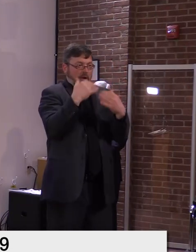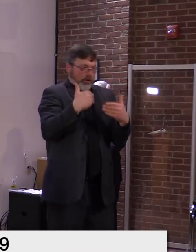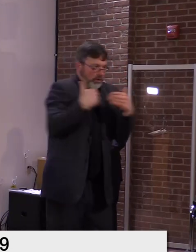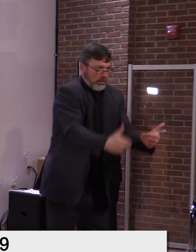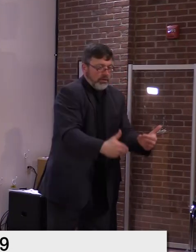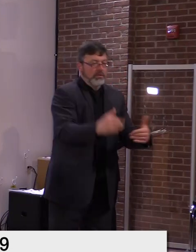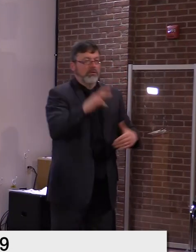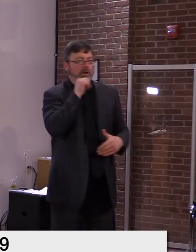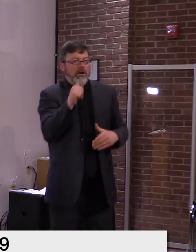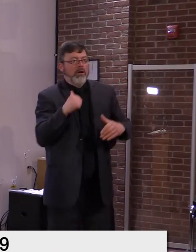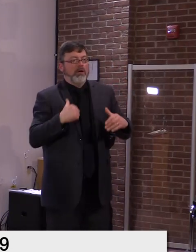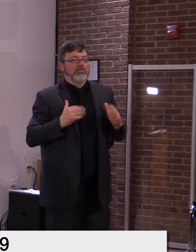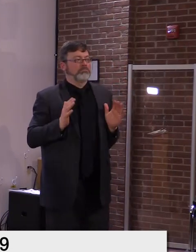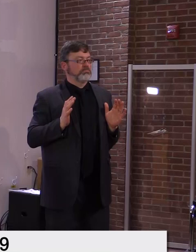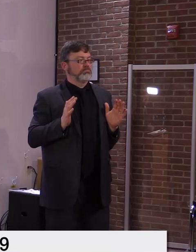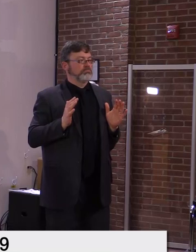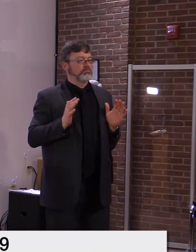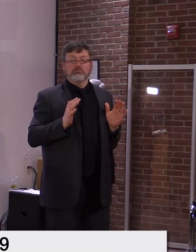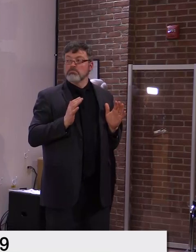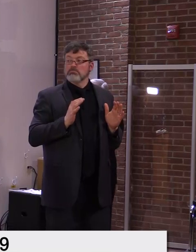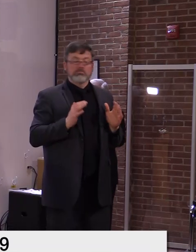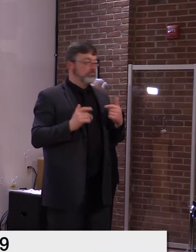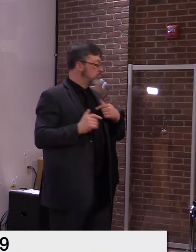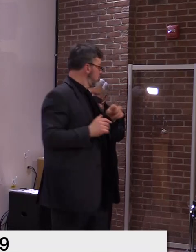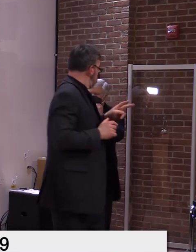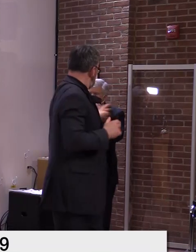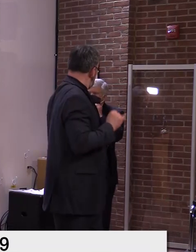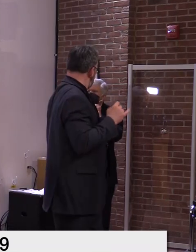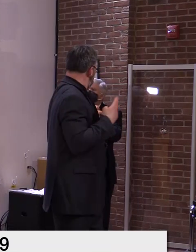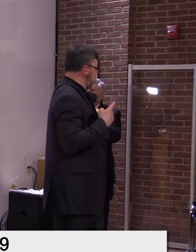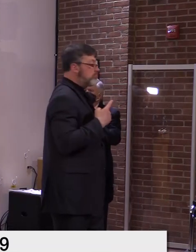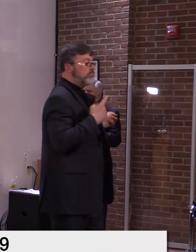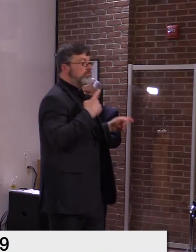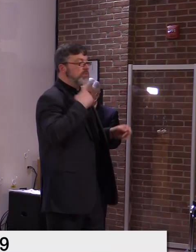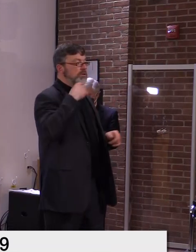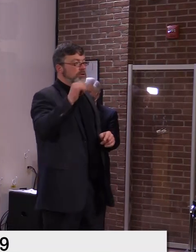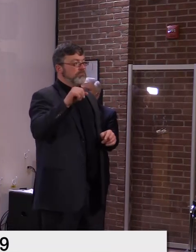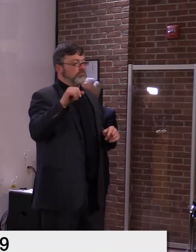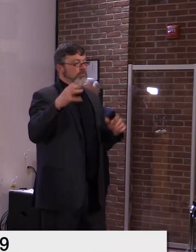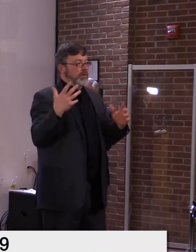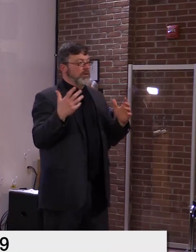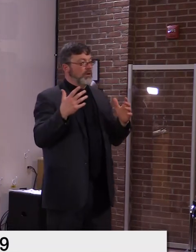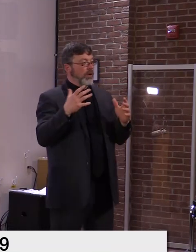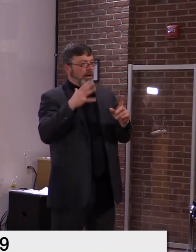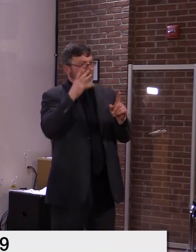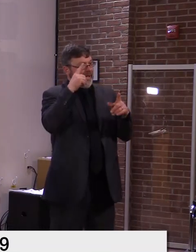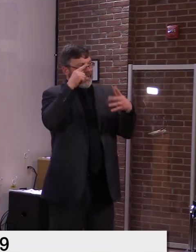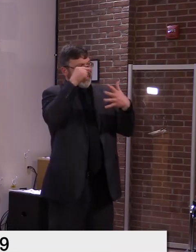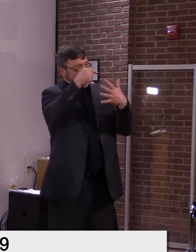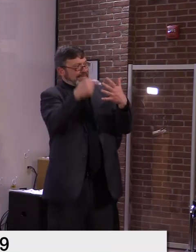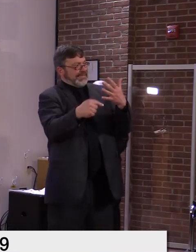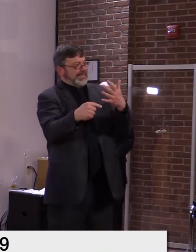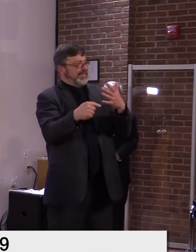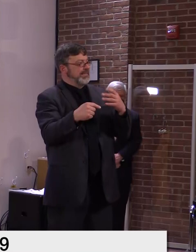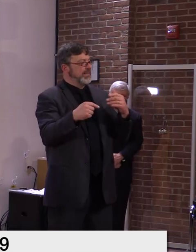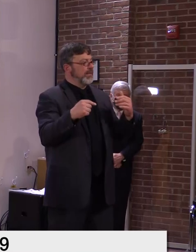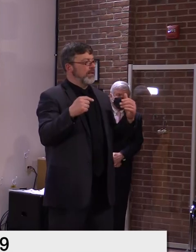the percentage was, but I was surprised at the number. Plus 80. Over